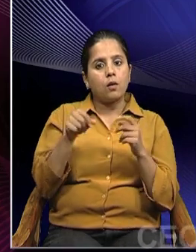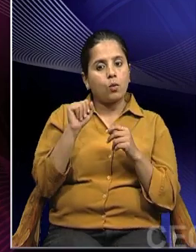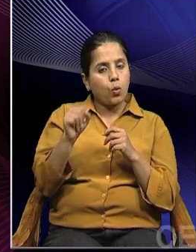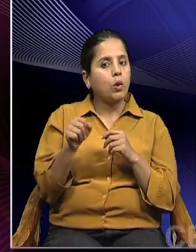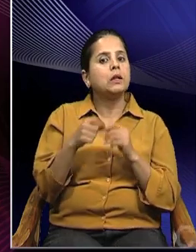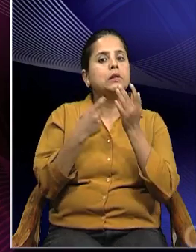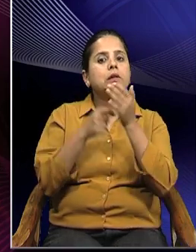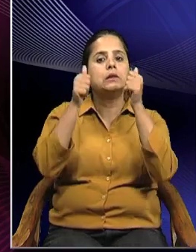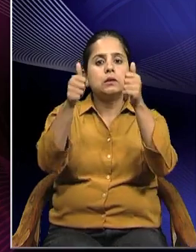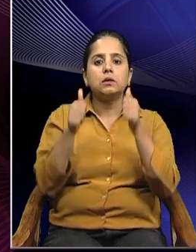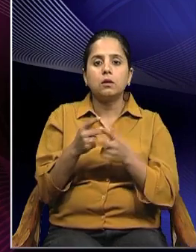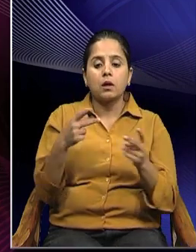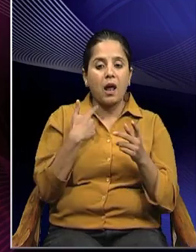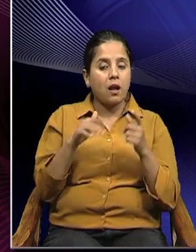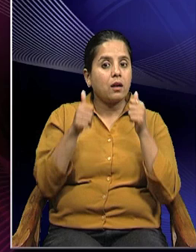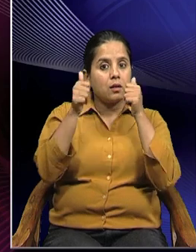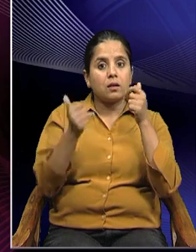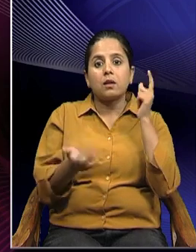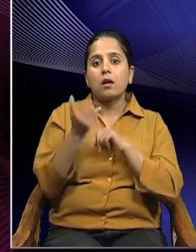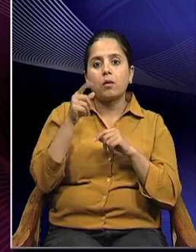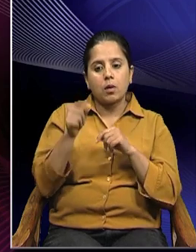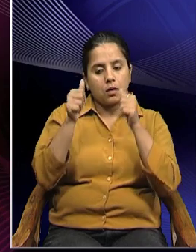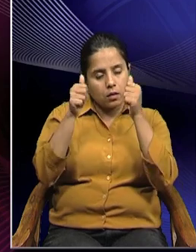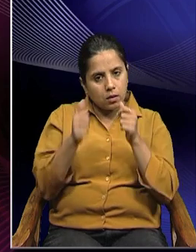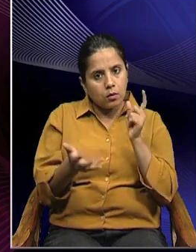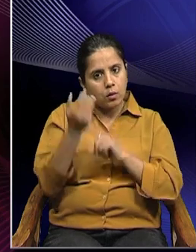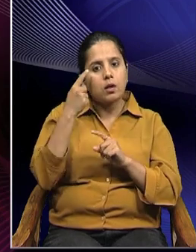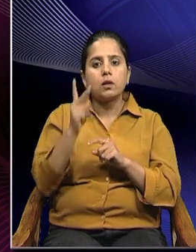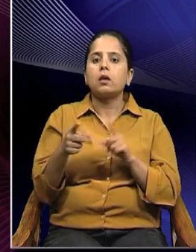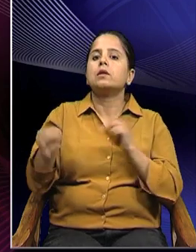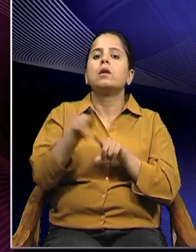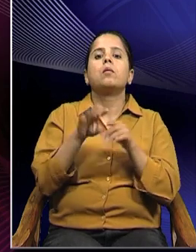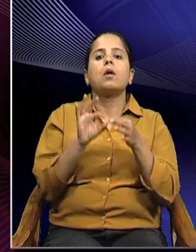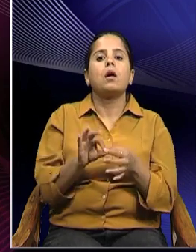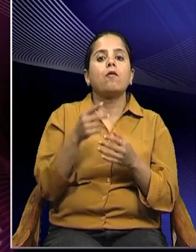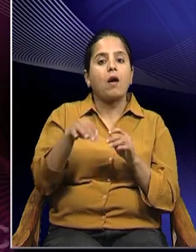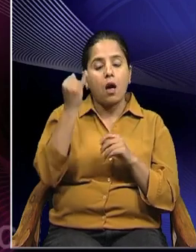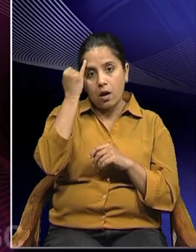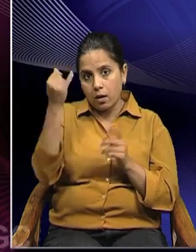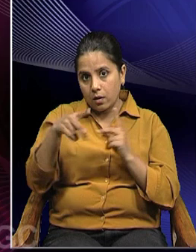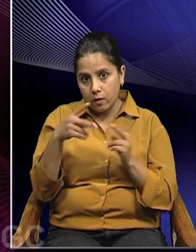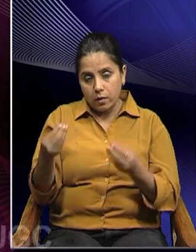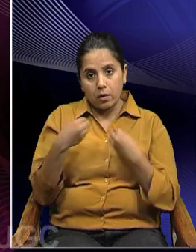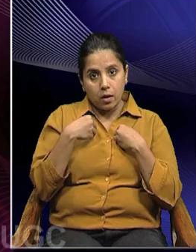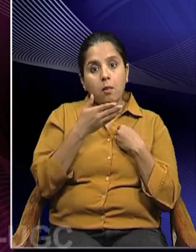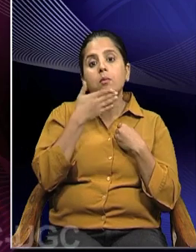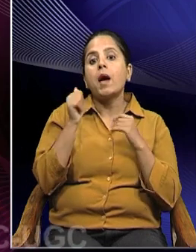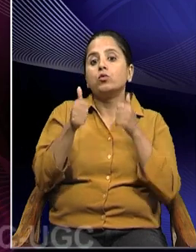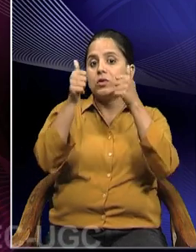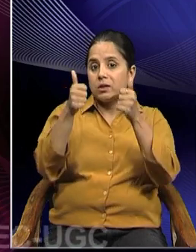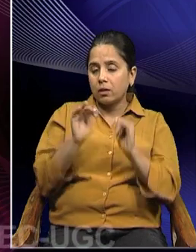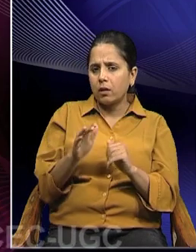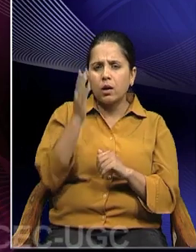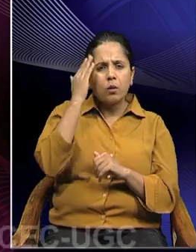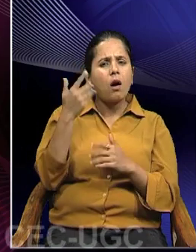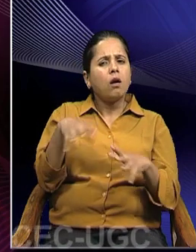Whatever results we are getting, we should evaluate it according to the result. If these ideas are giving me the best of results, why don't